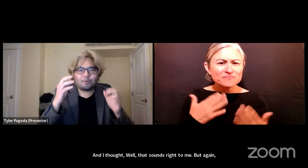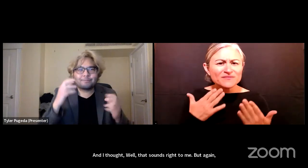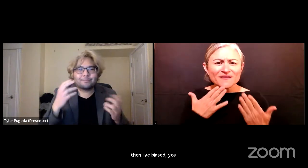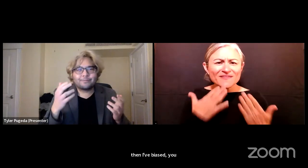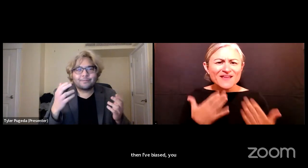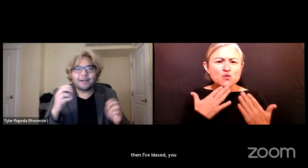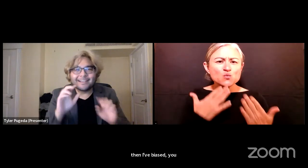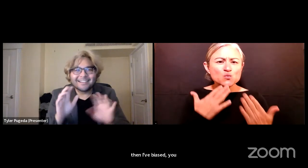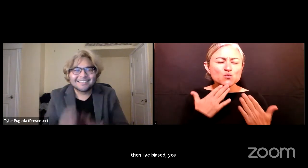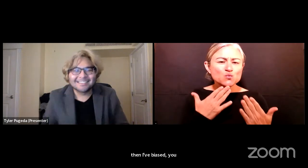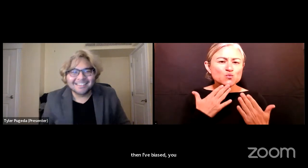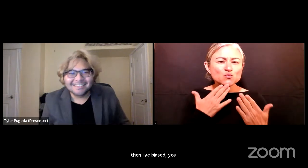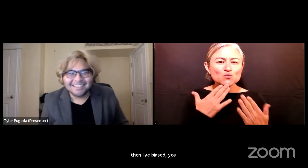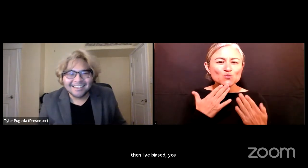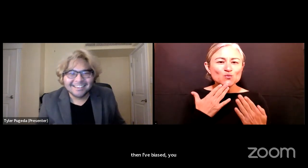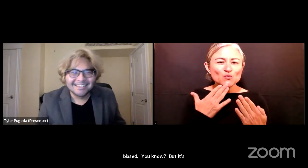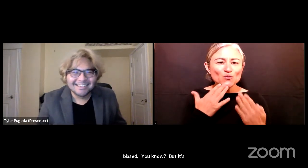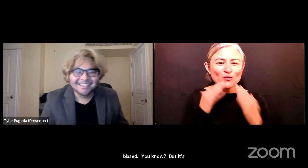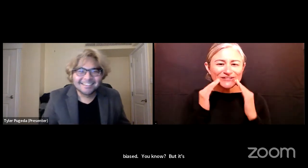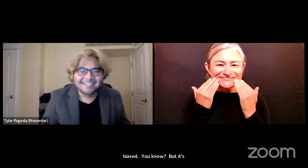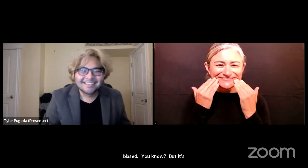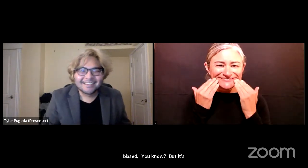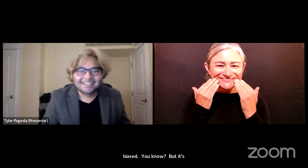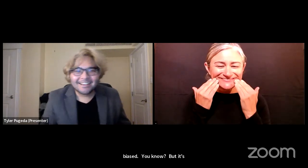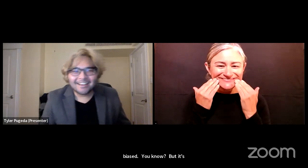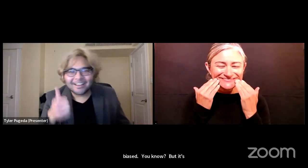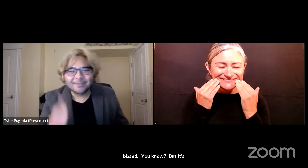Okay. But thank you so much.